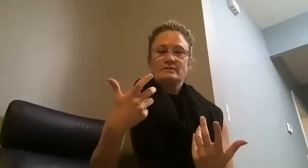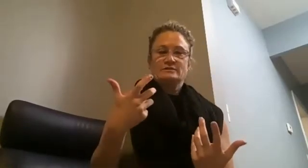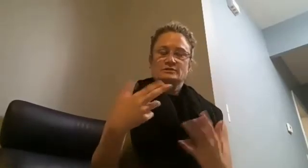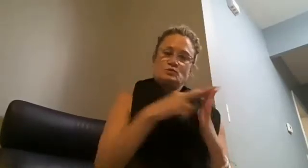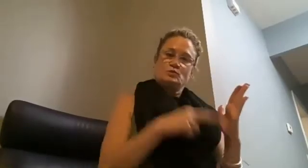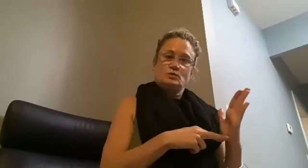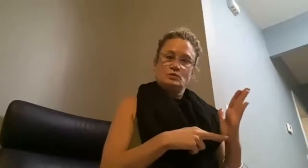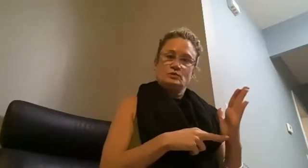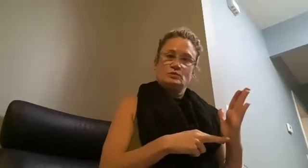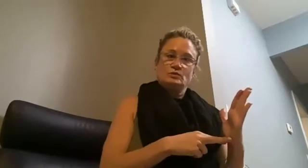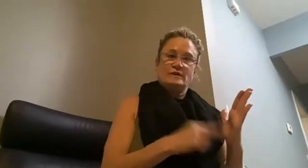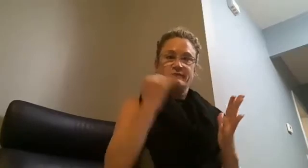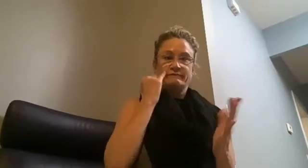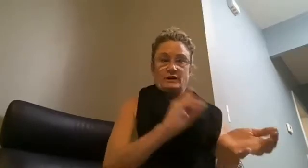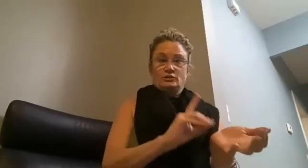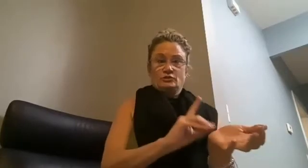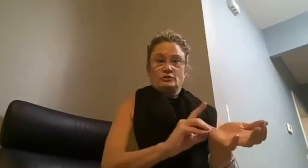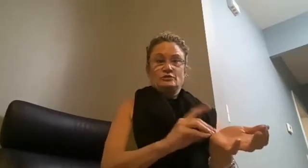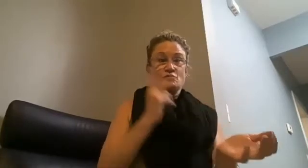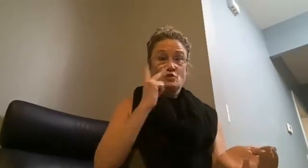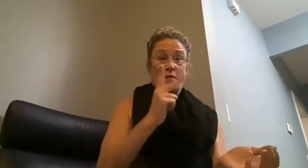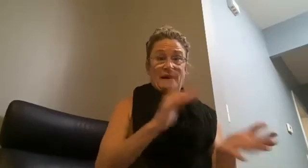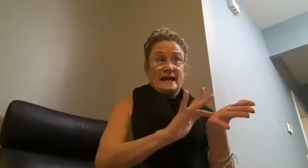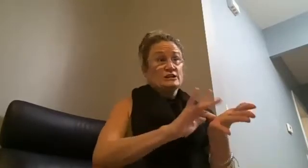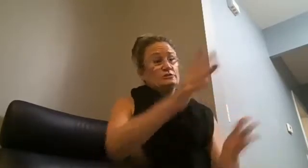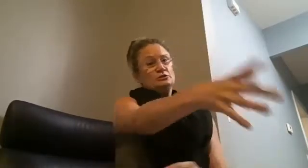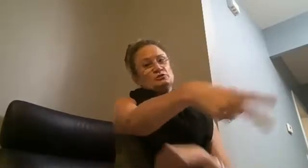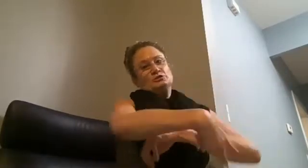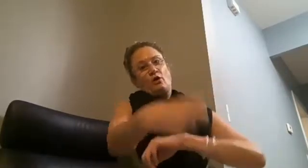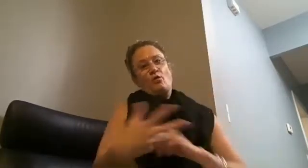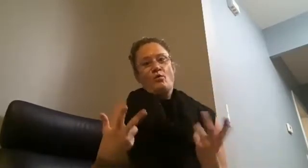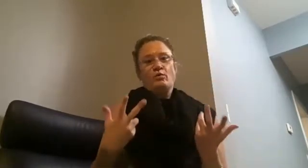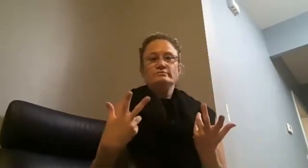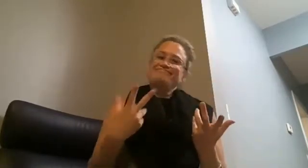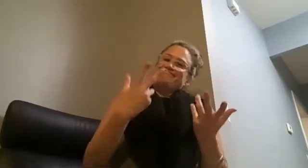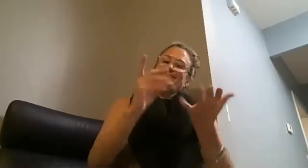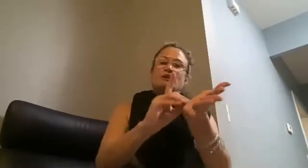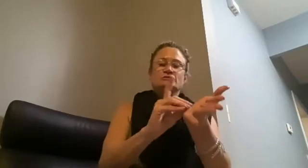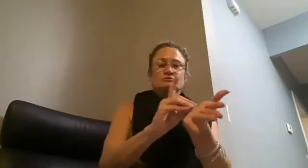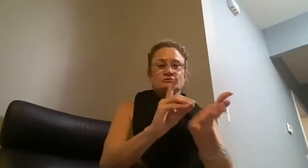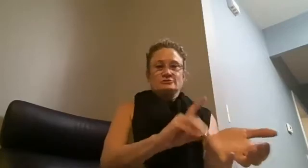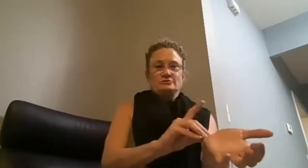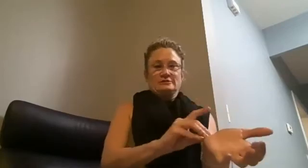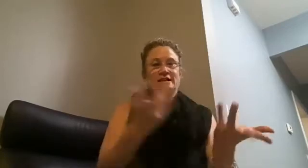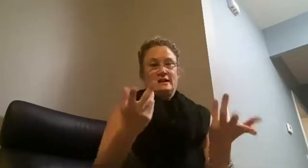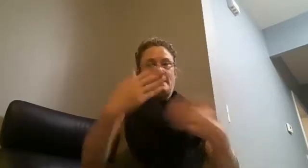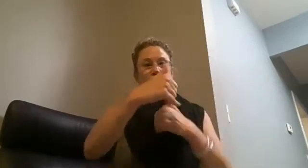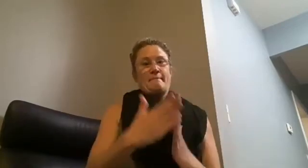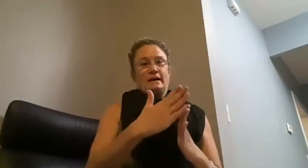that if you're in the doctor's office and you saw medication, you stole it. And so this one time I was in the doctor's office and I saw this box of medication, and on the box it showed